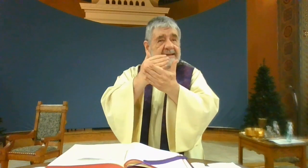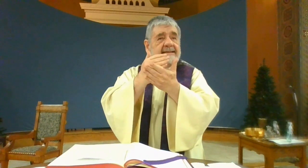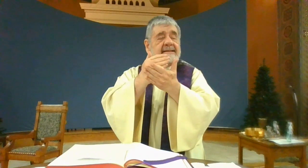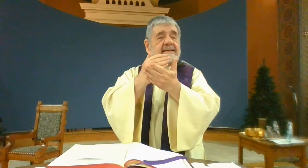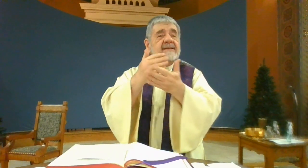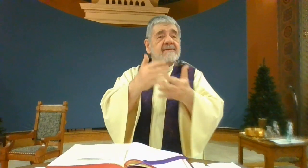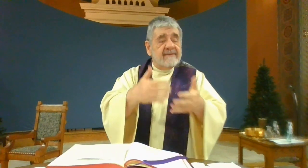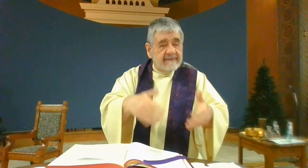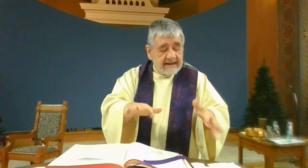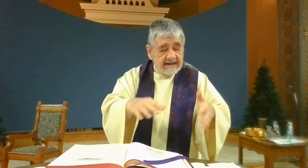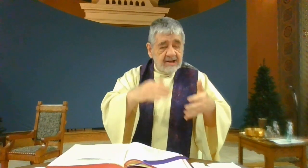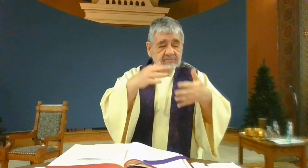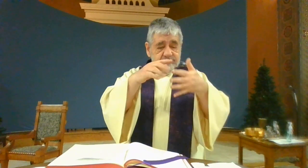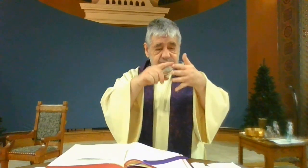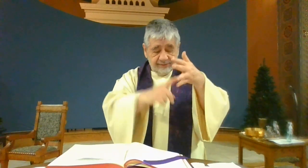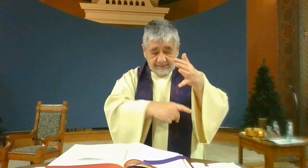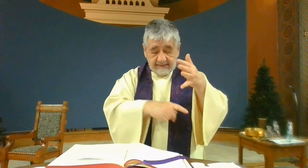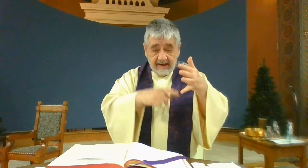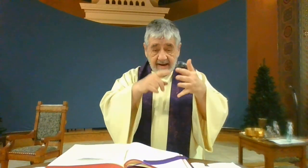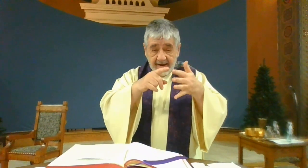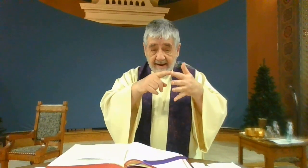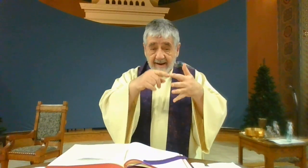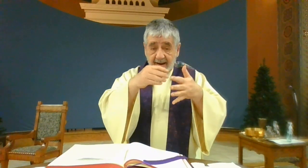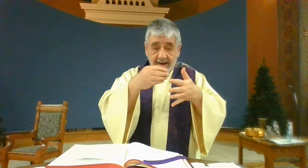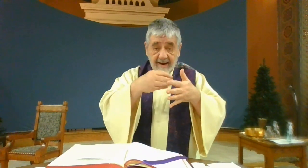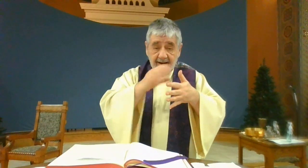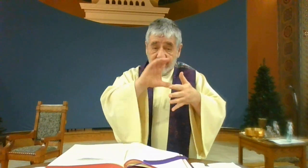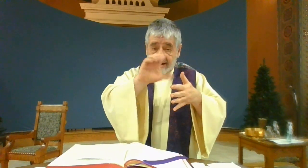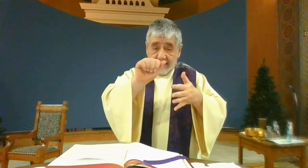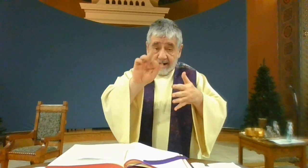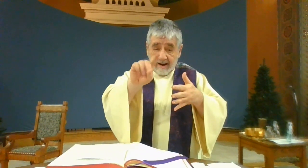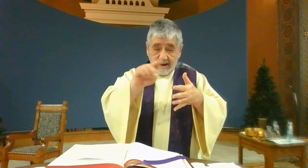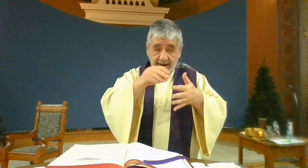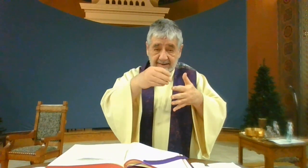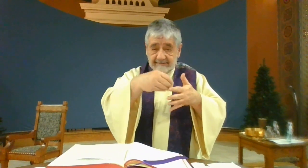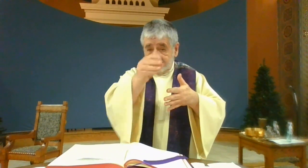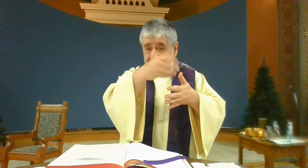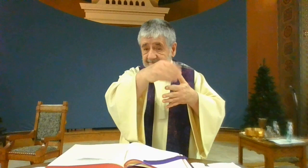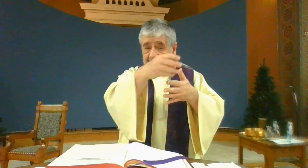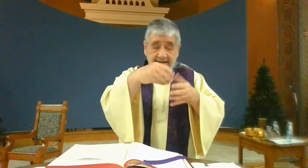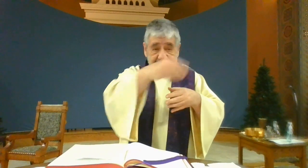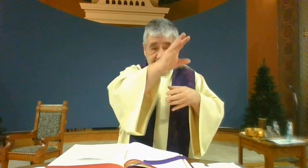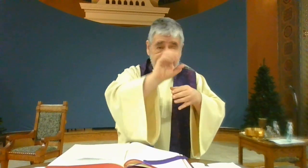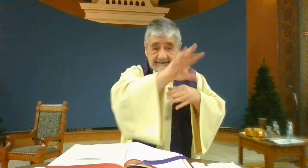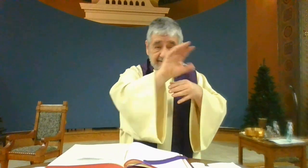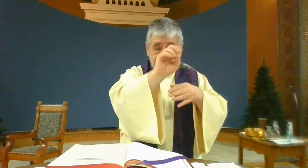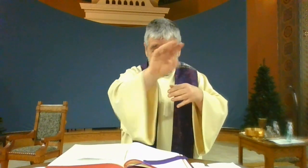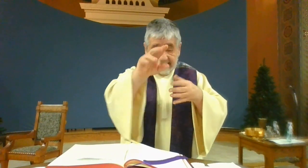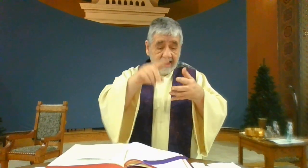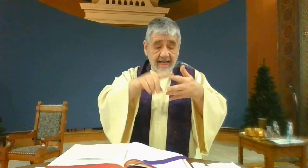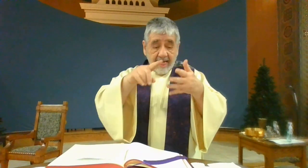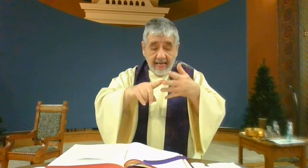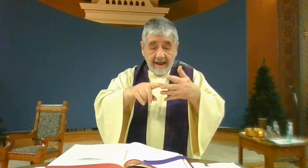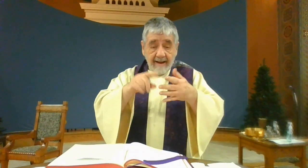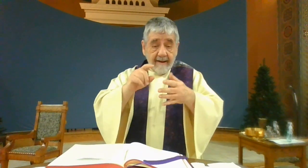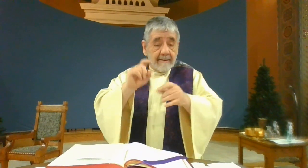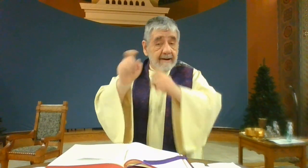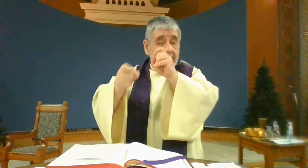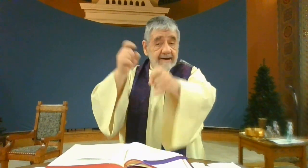and discussing what was already finished on their list. The cards had been filled and mailed.